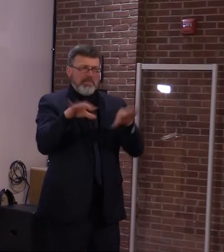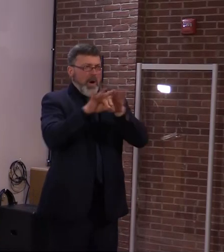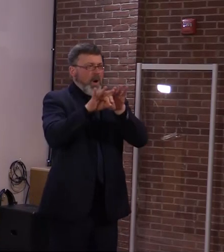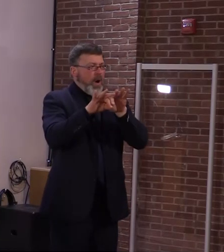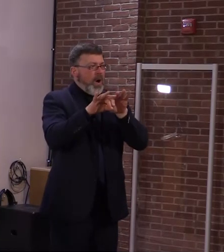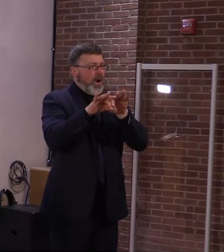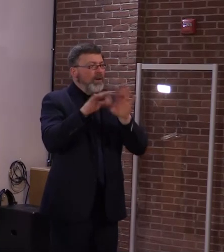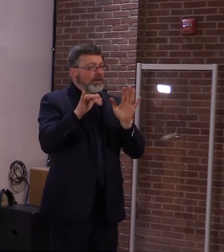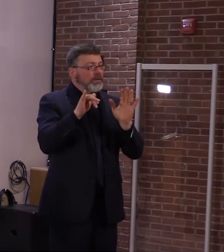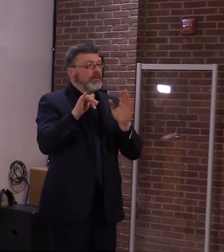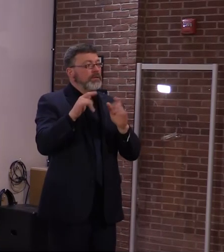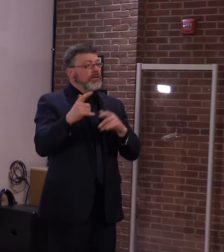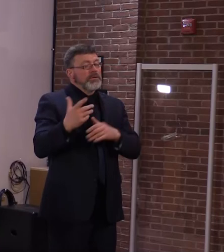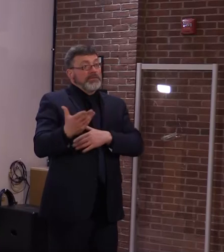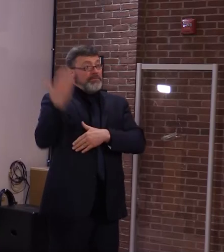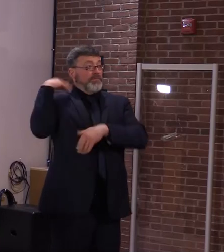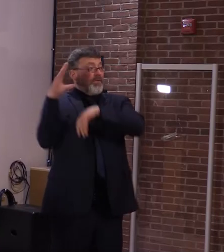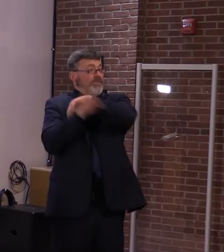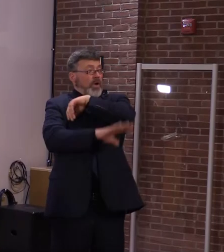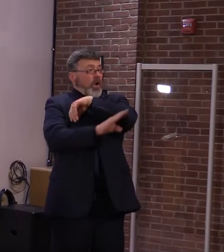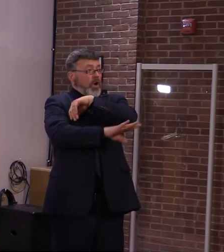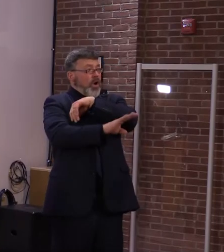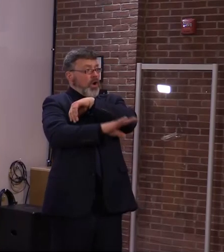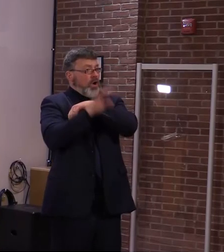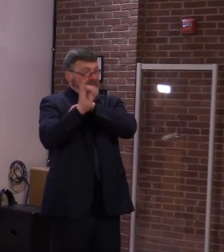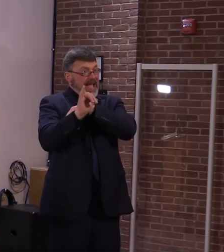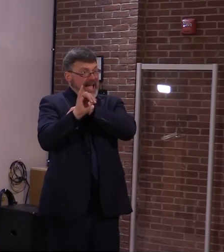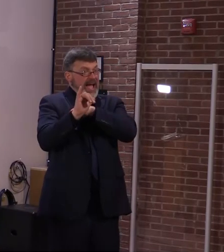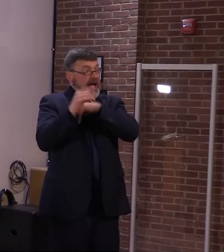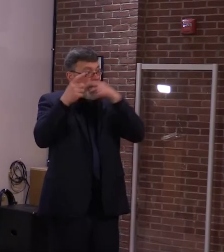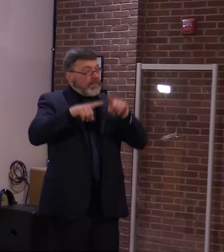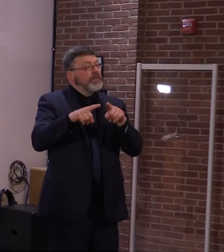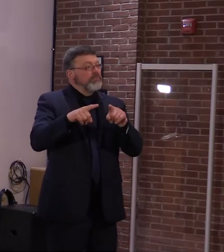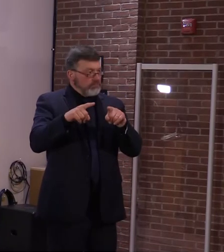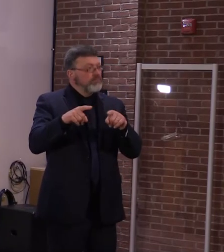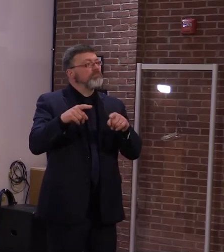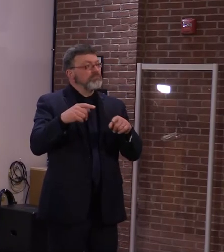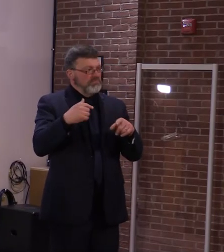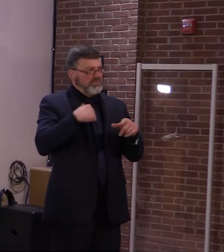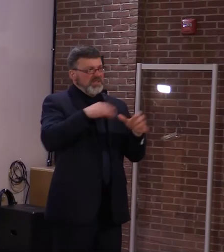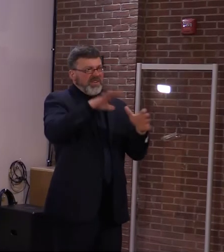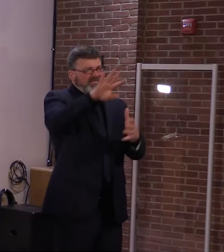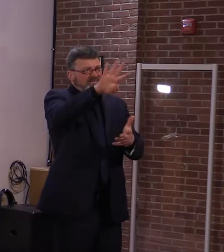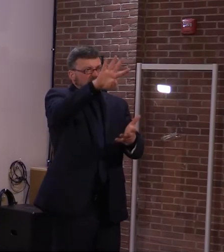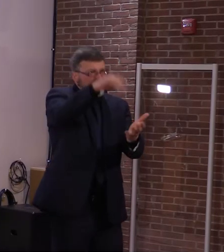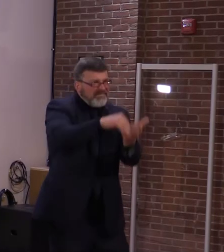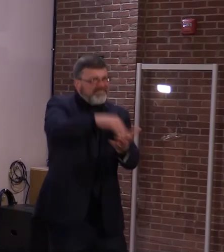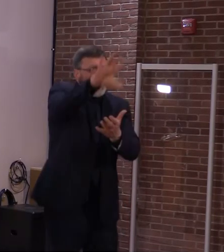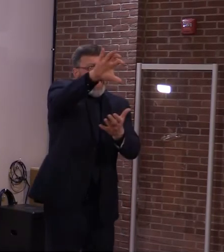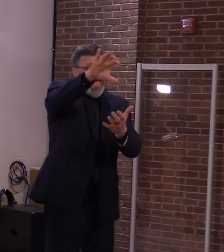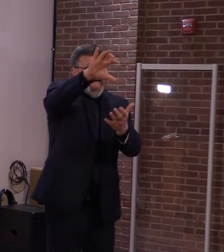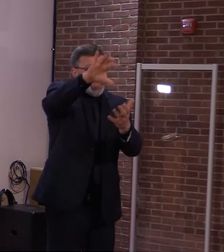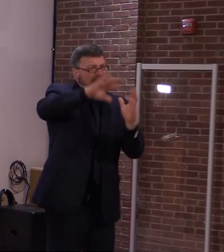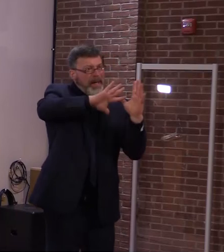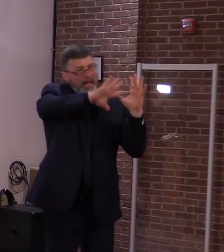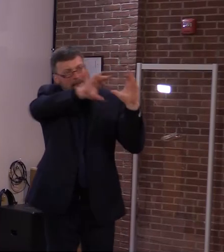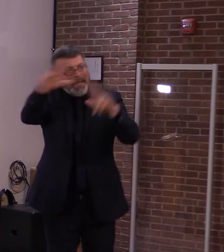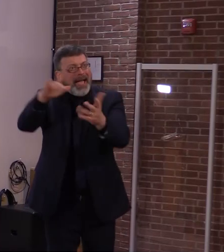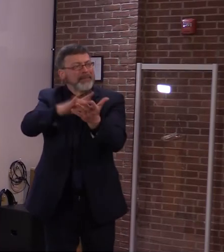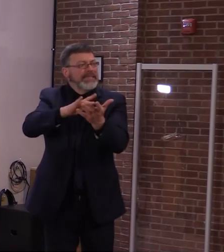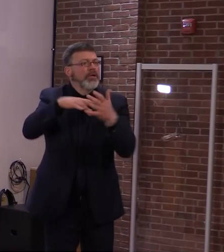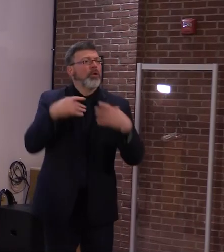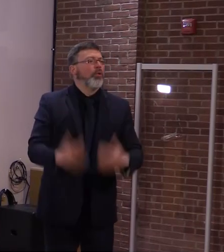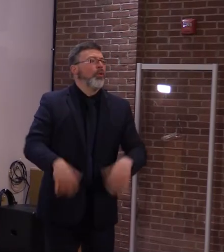Take Back Day, Vermonters disposed almost 4,500 pounds of unused medication.